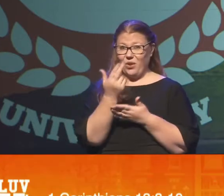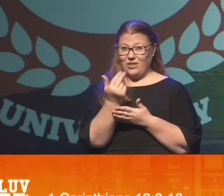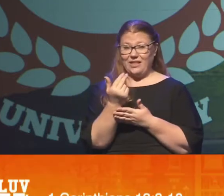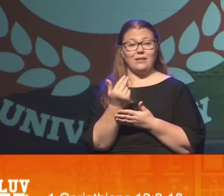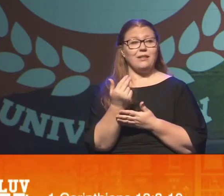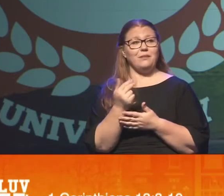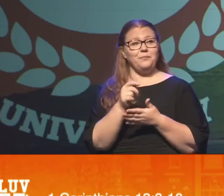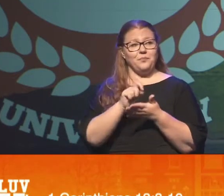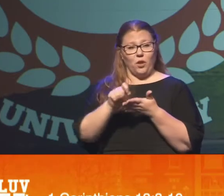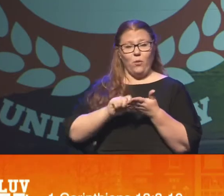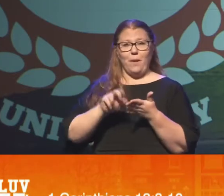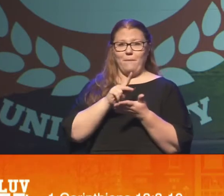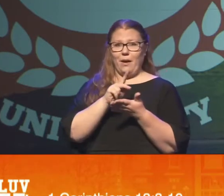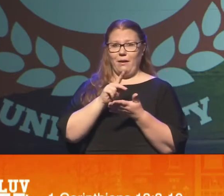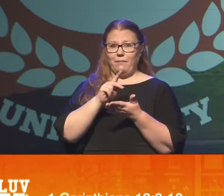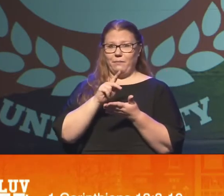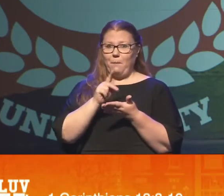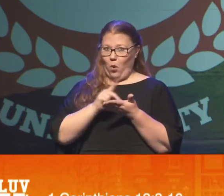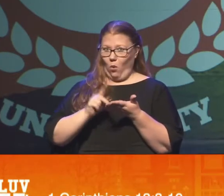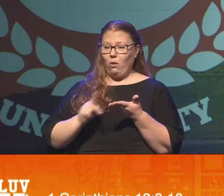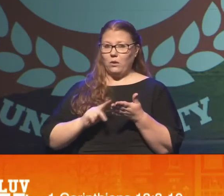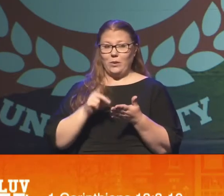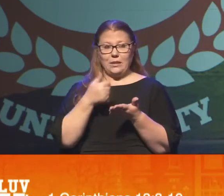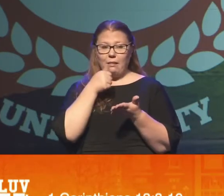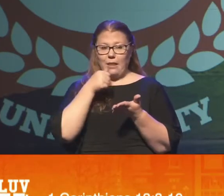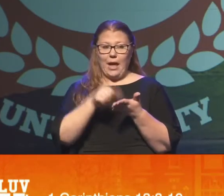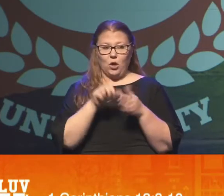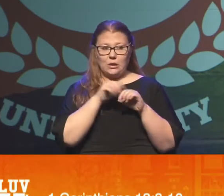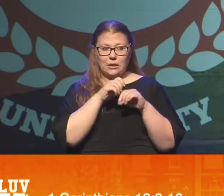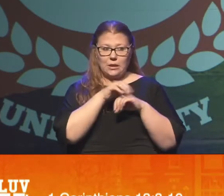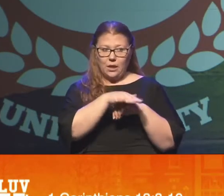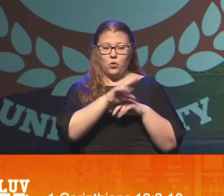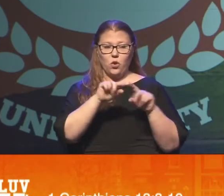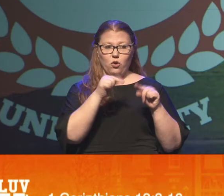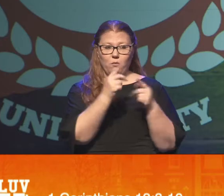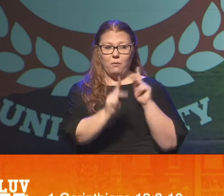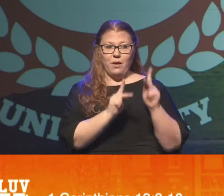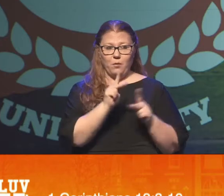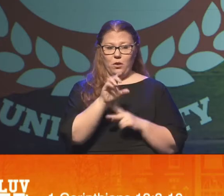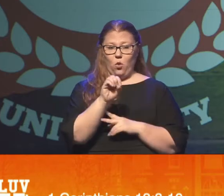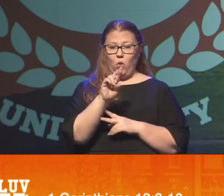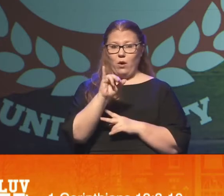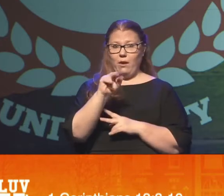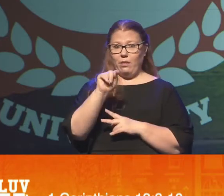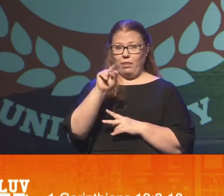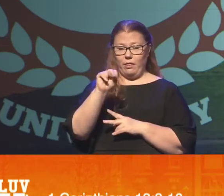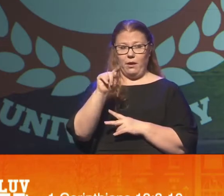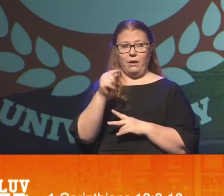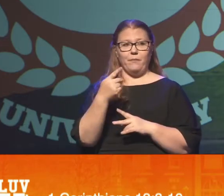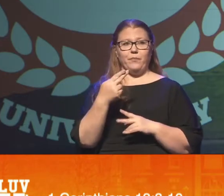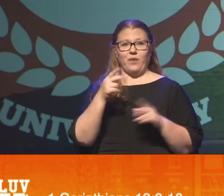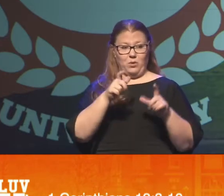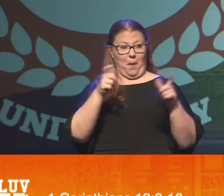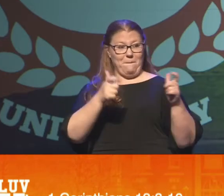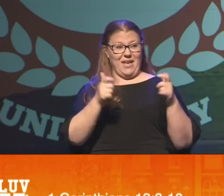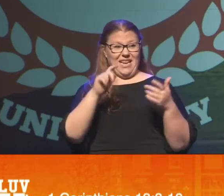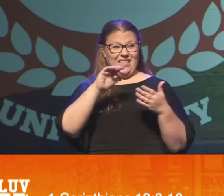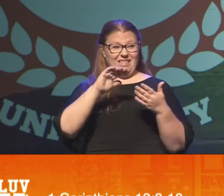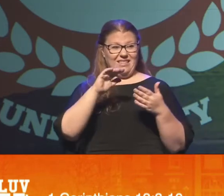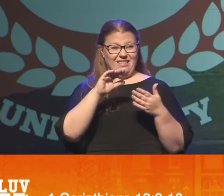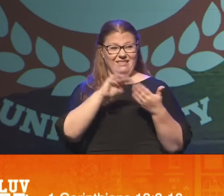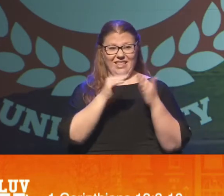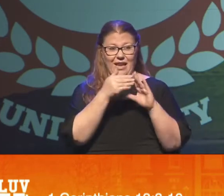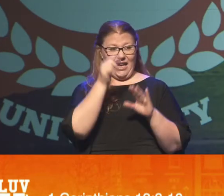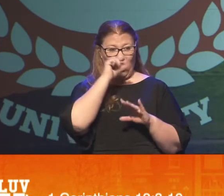written by the Apostle Paul. It was really a letter to a group of people in Corinth that was the largest and most strategic city in Greece at the